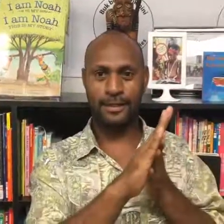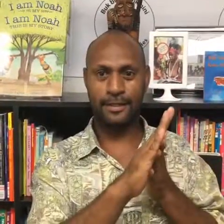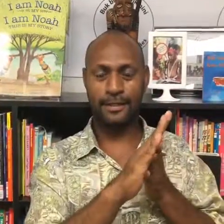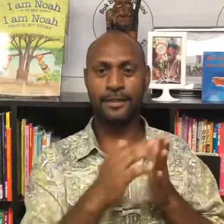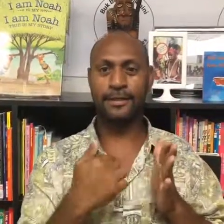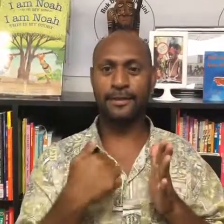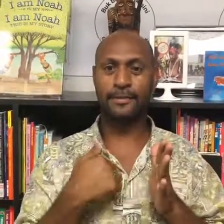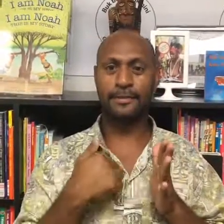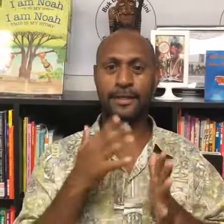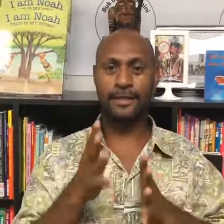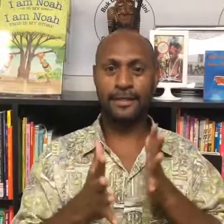Noah. Noah.